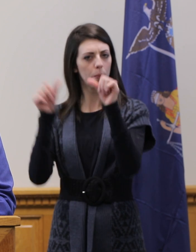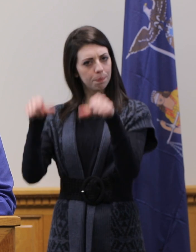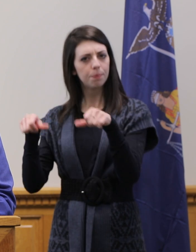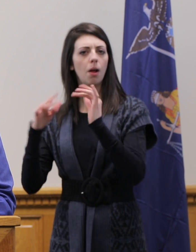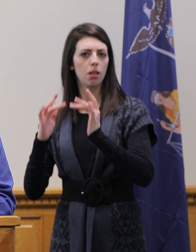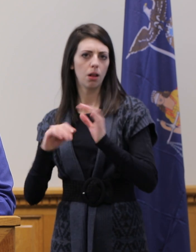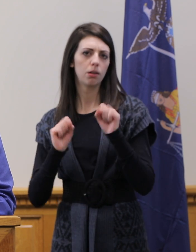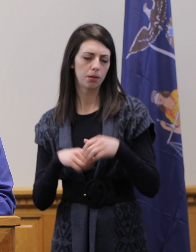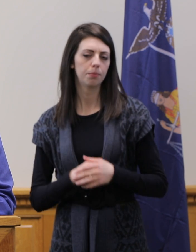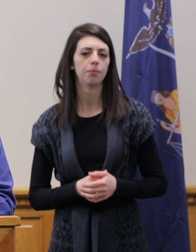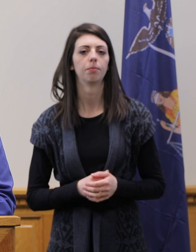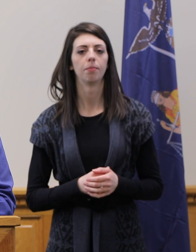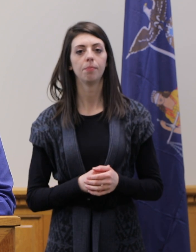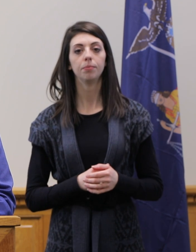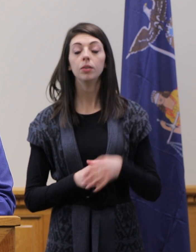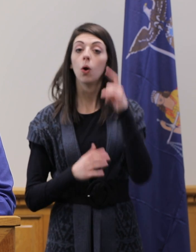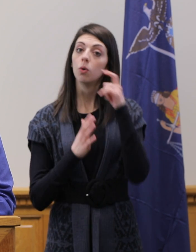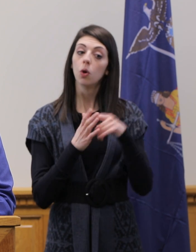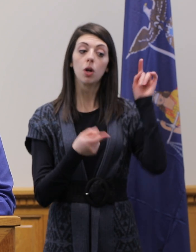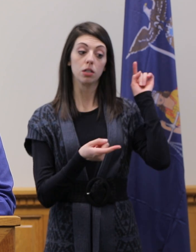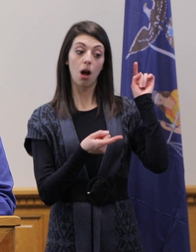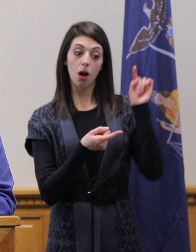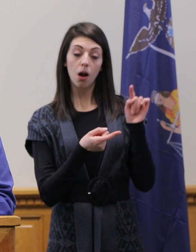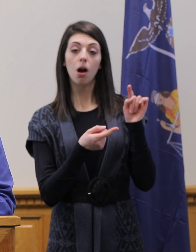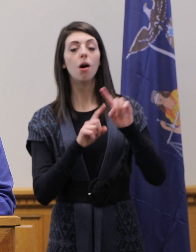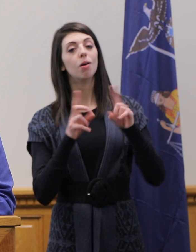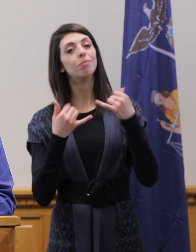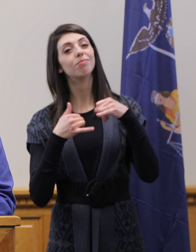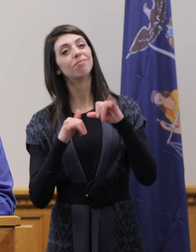Although case reports continue to decline, I'm sorry to say